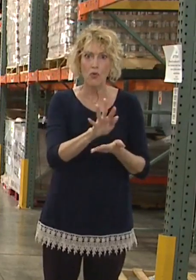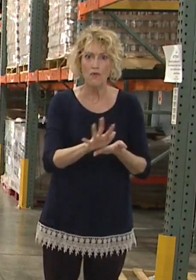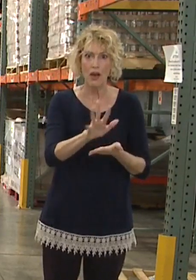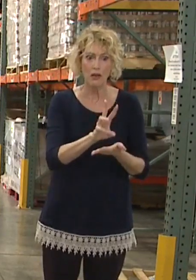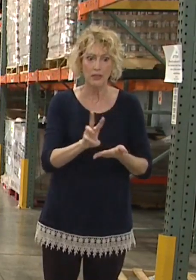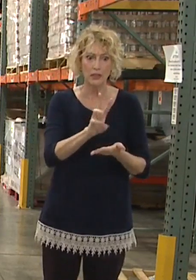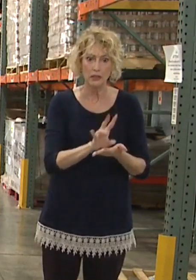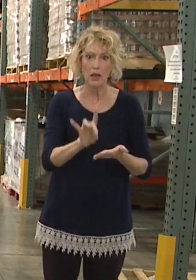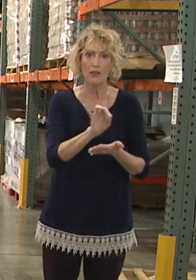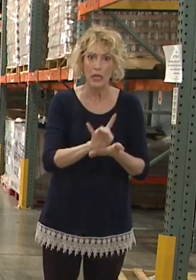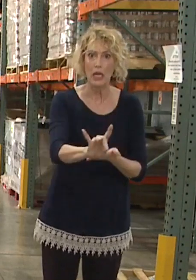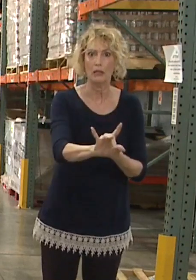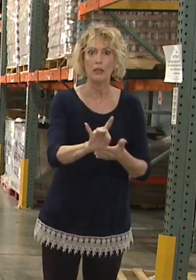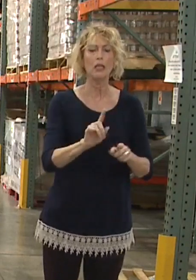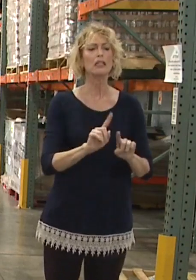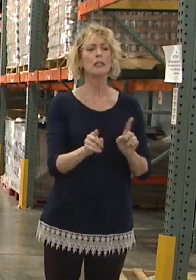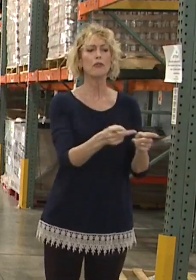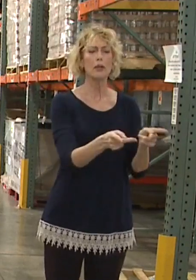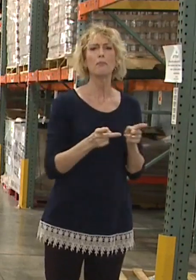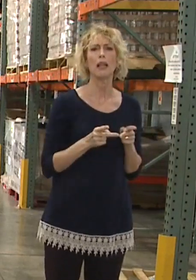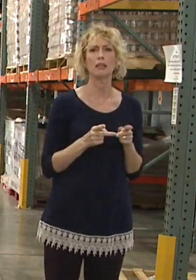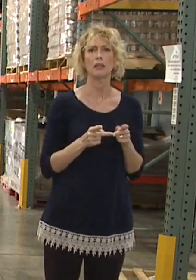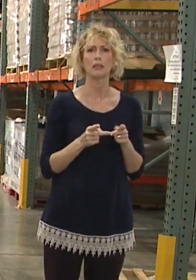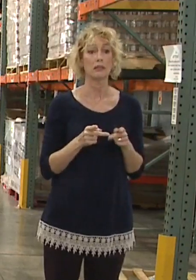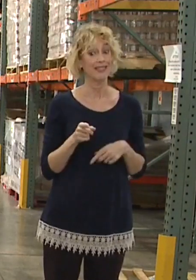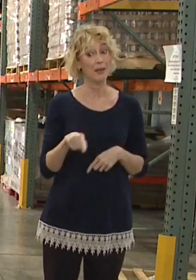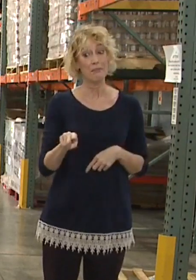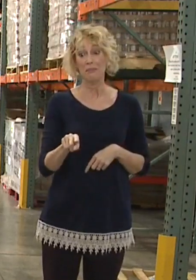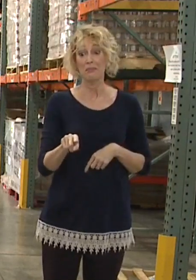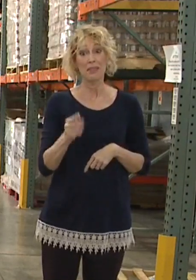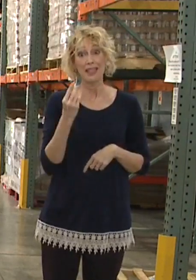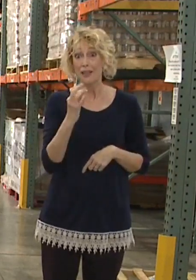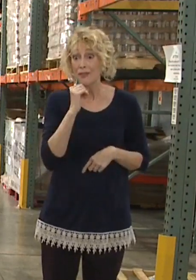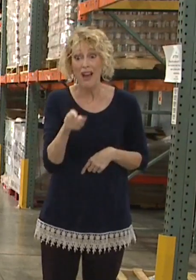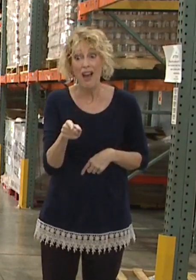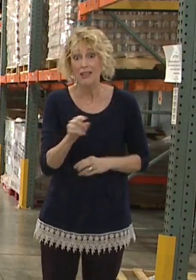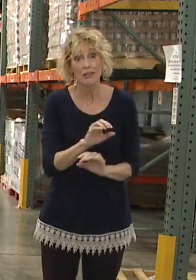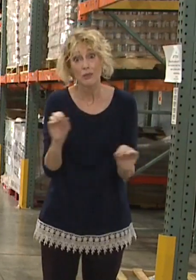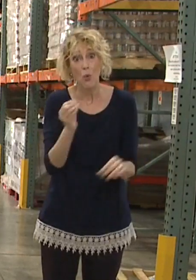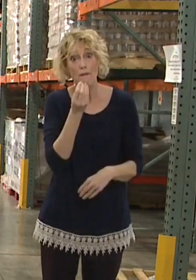in sites around this island who otherwise wouldn't get the food they need.